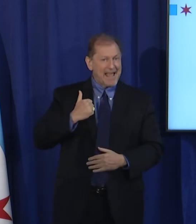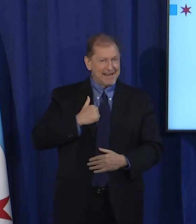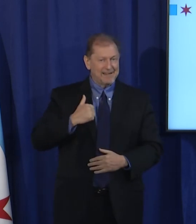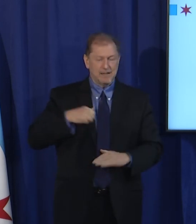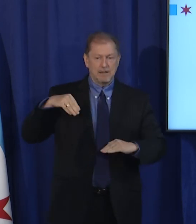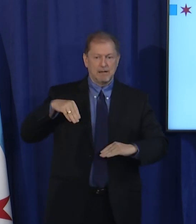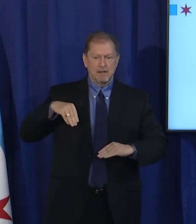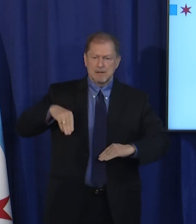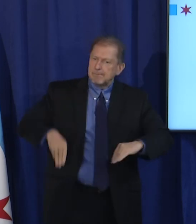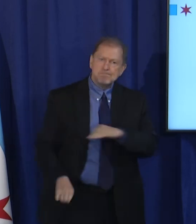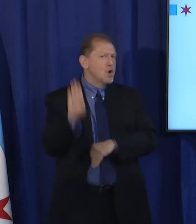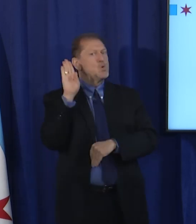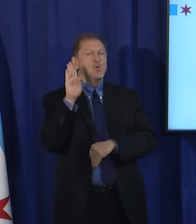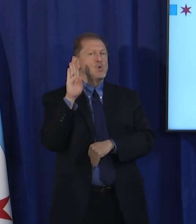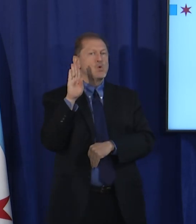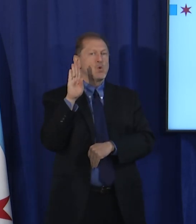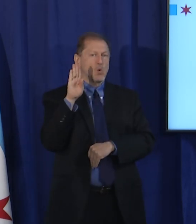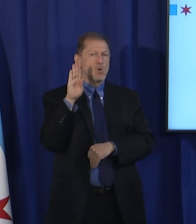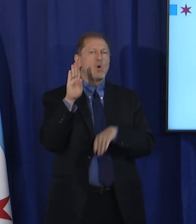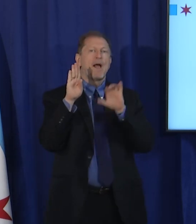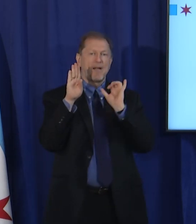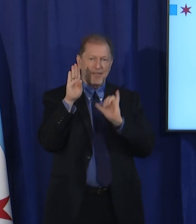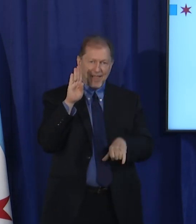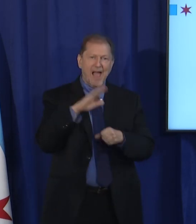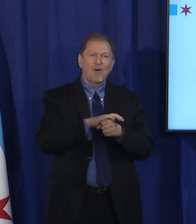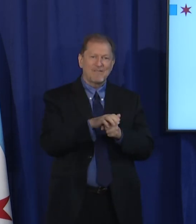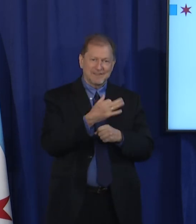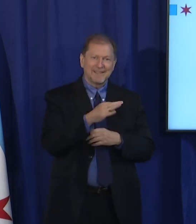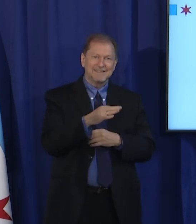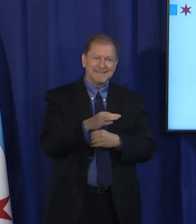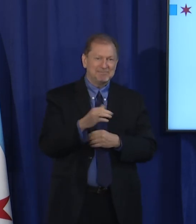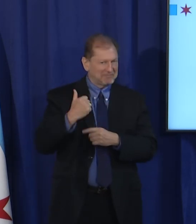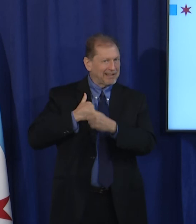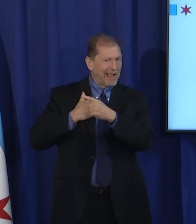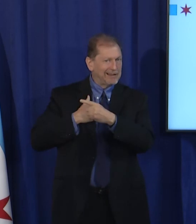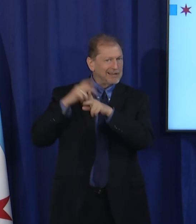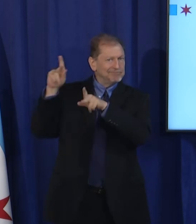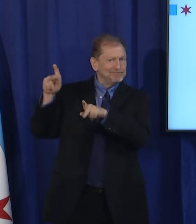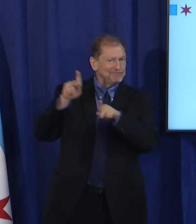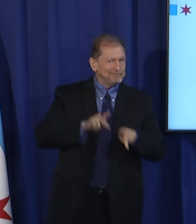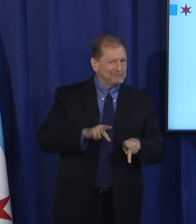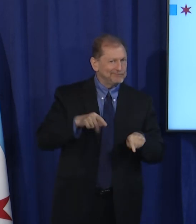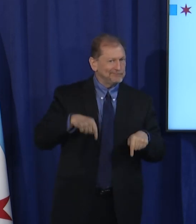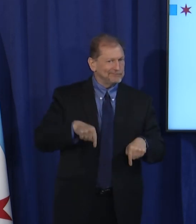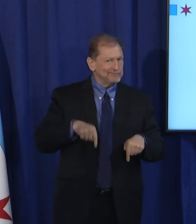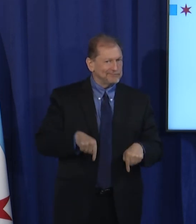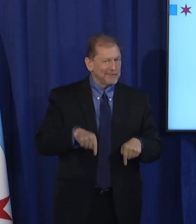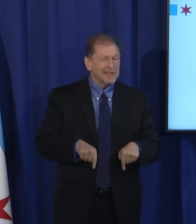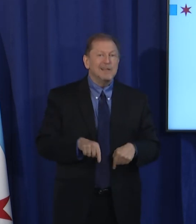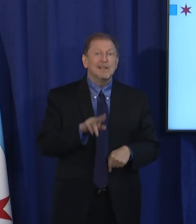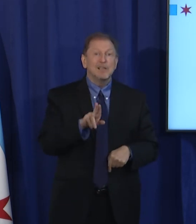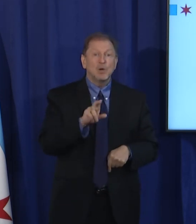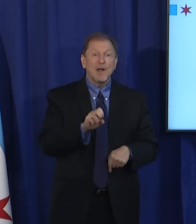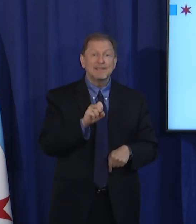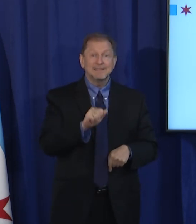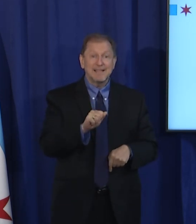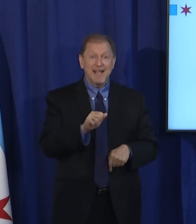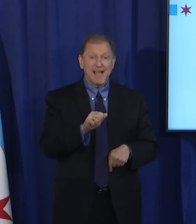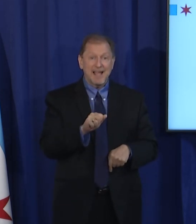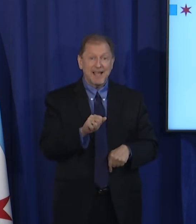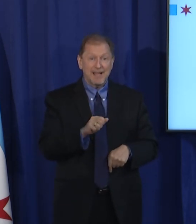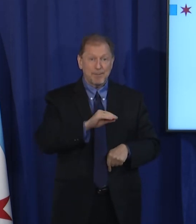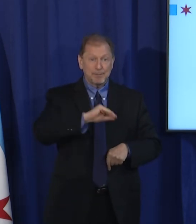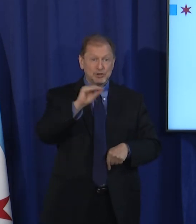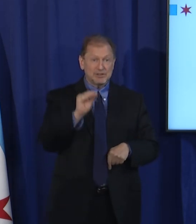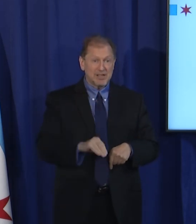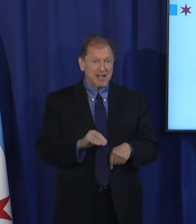dramatic increase in COVID-19 cases. And let me tell you, the US rates of cases right